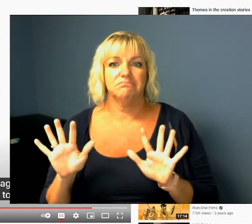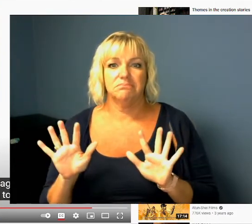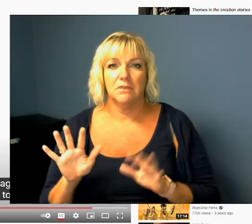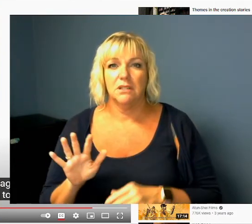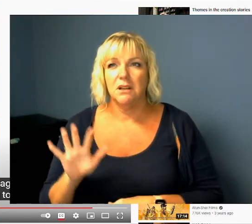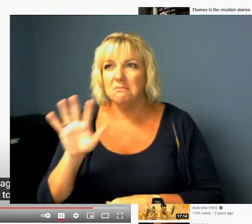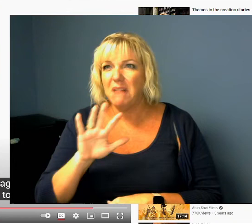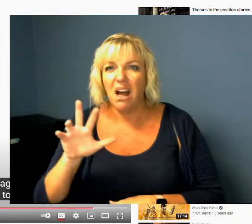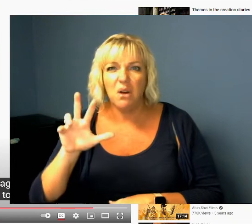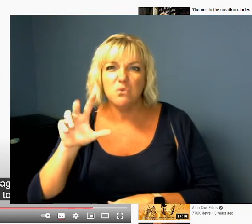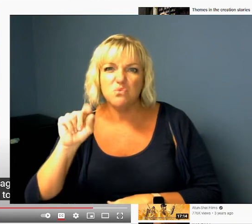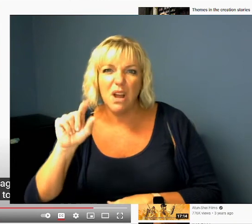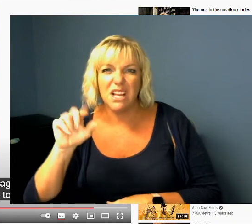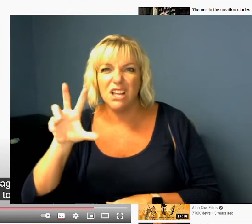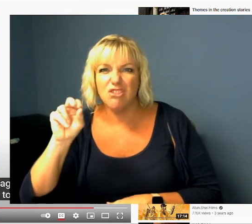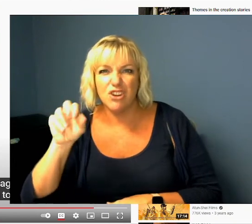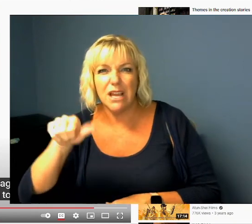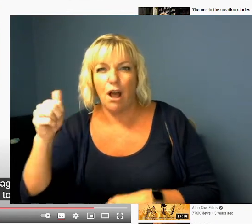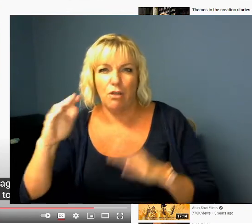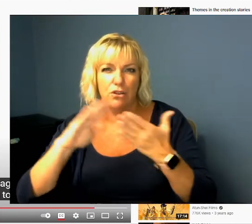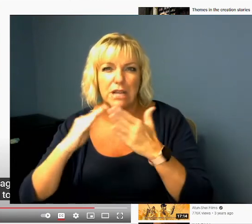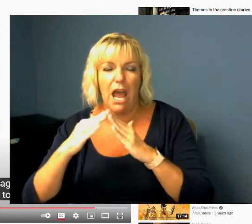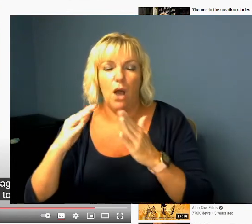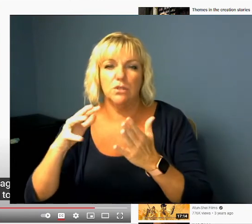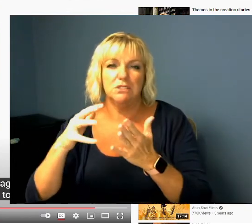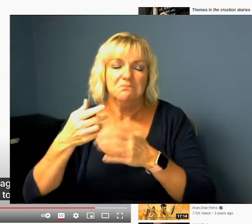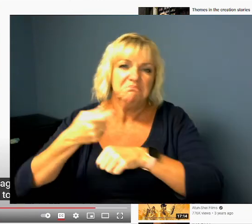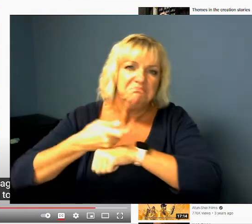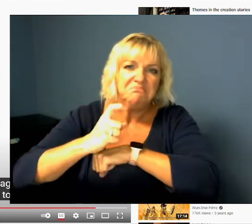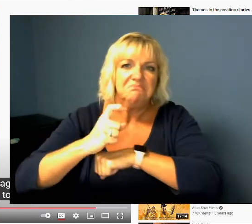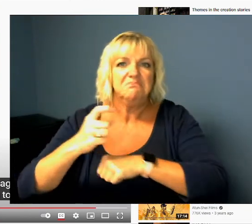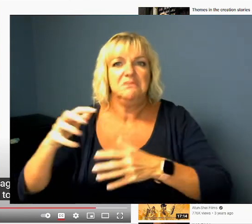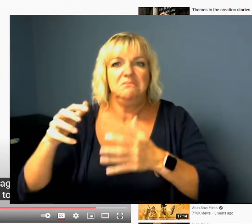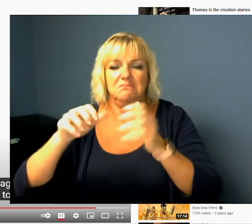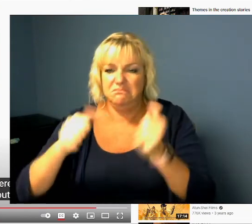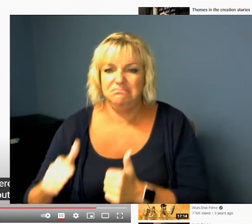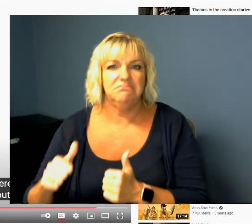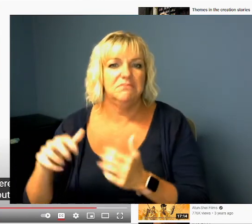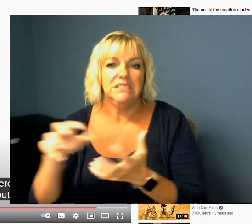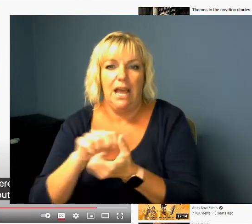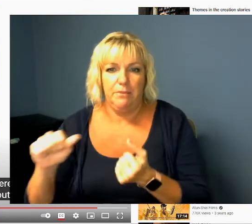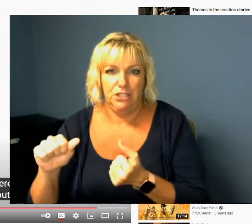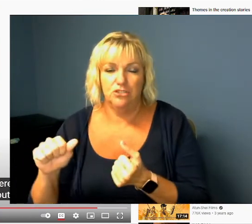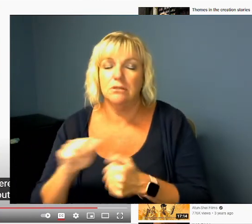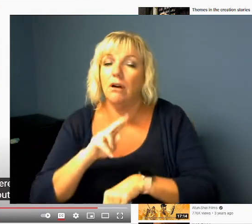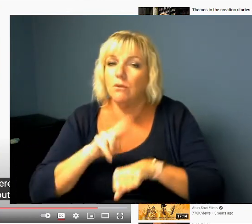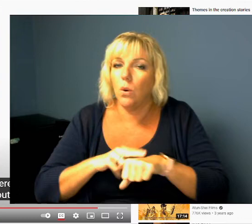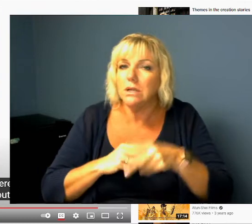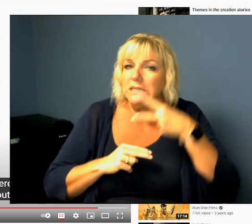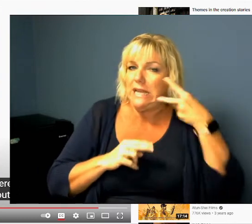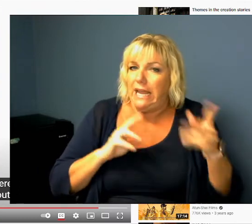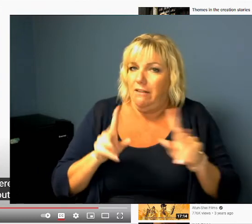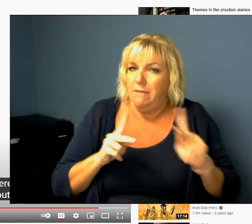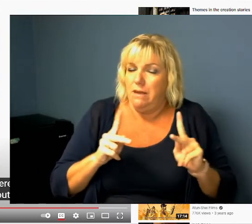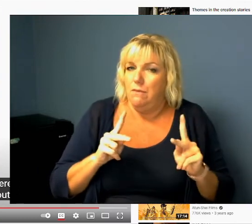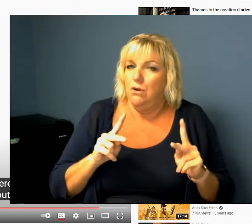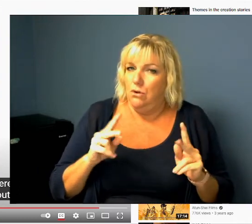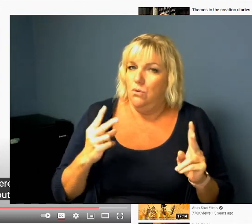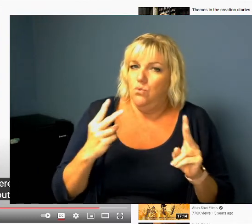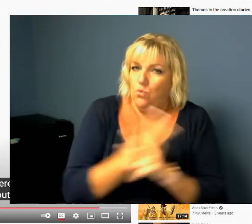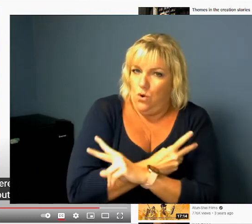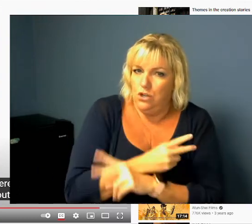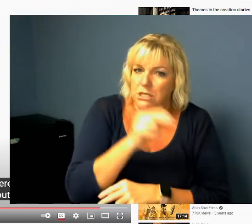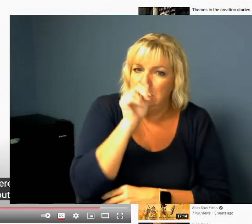heavily damaged. Again, obviously, it's more damaging to Native peoples, but